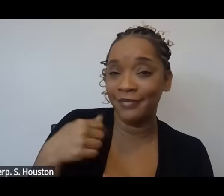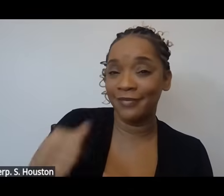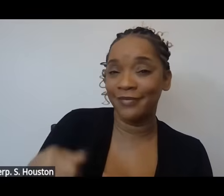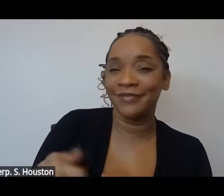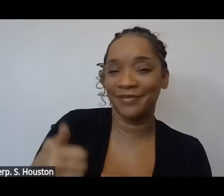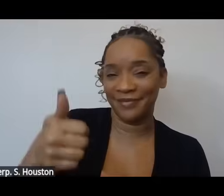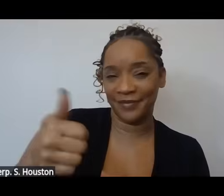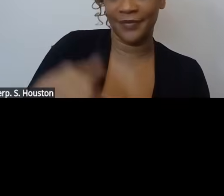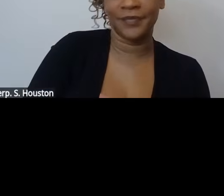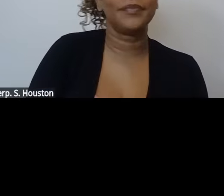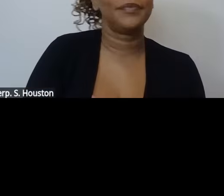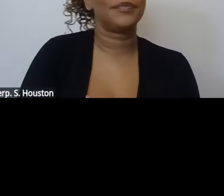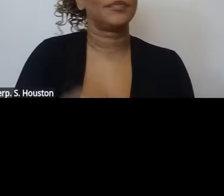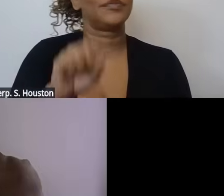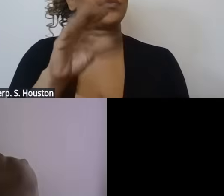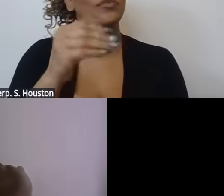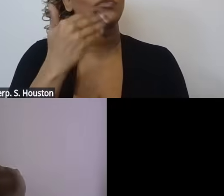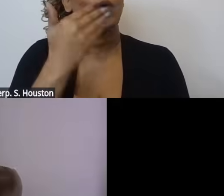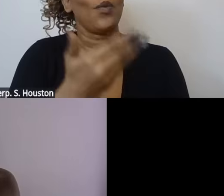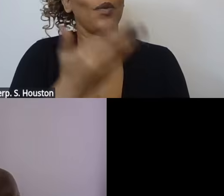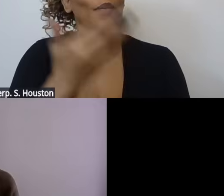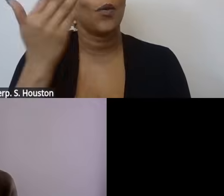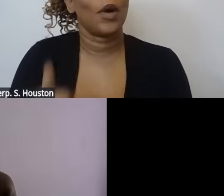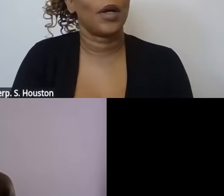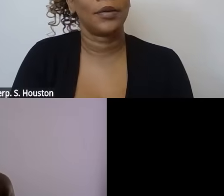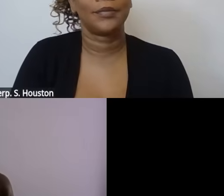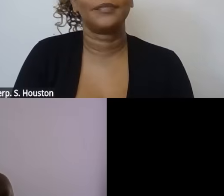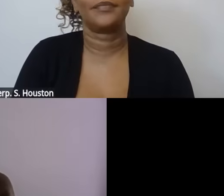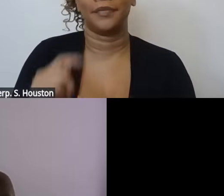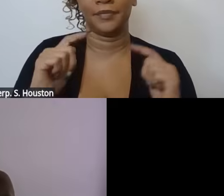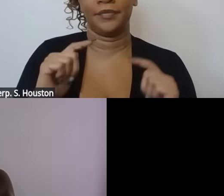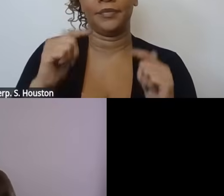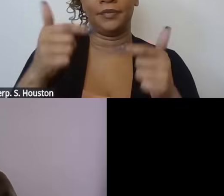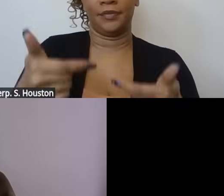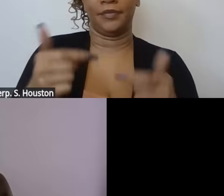good morning. Do you need me to spell my name correctly?